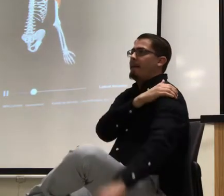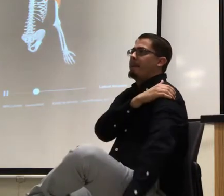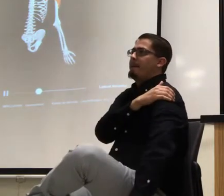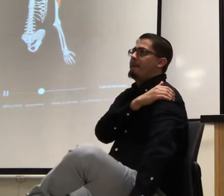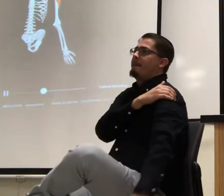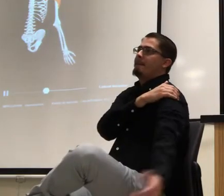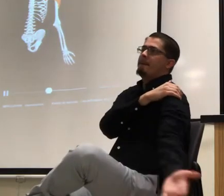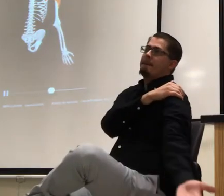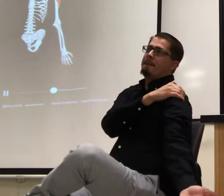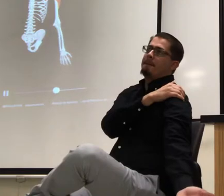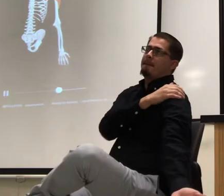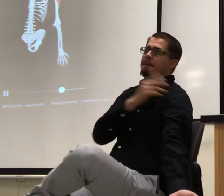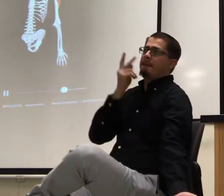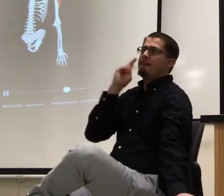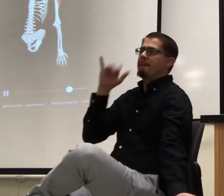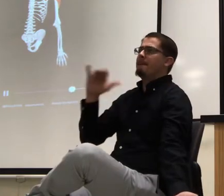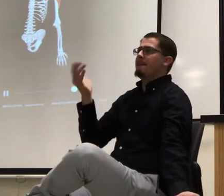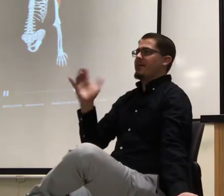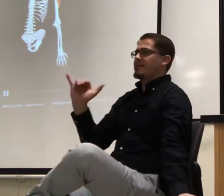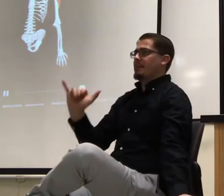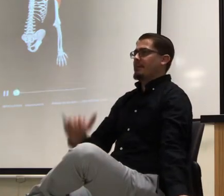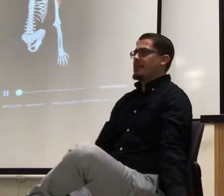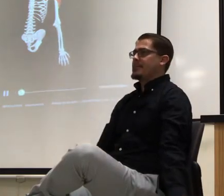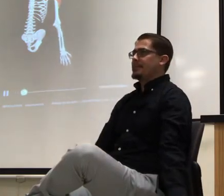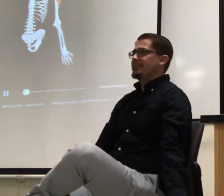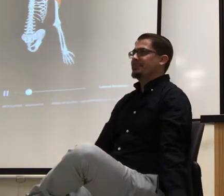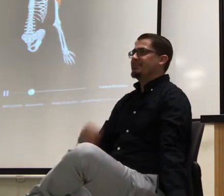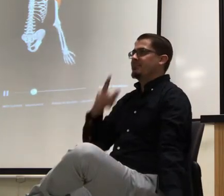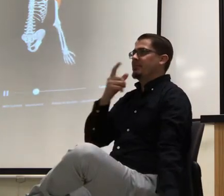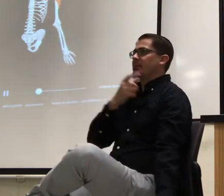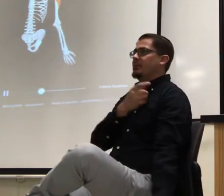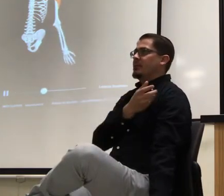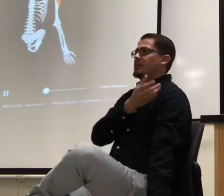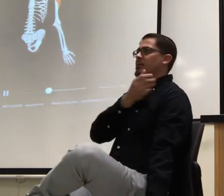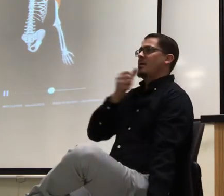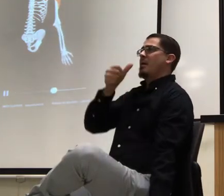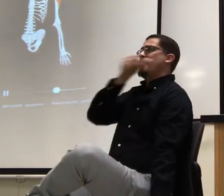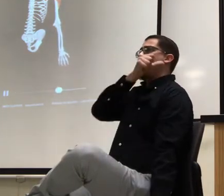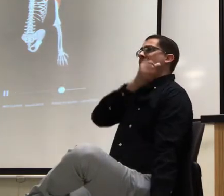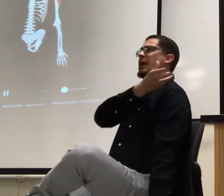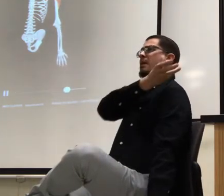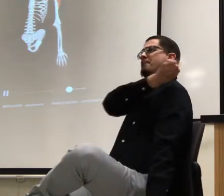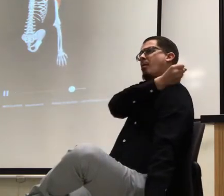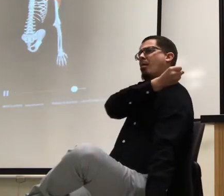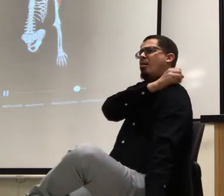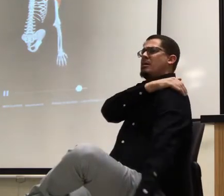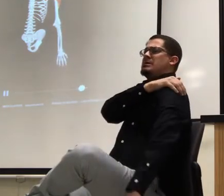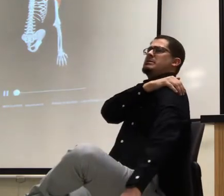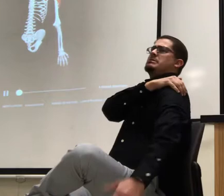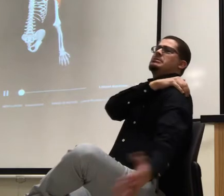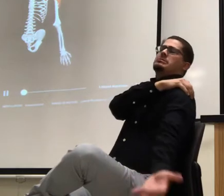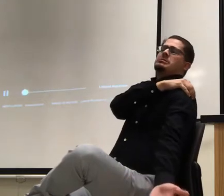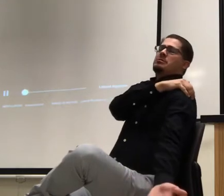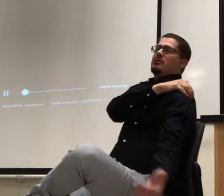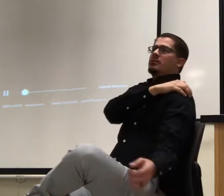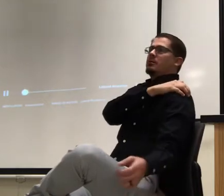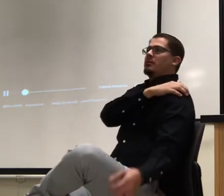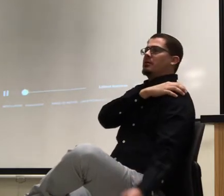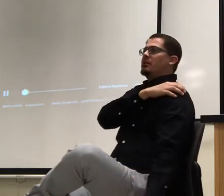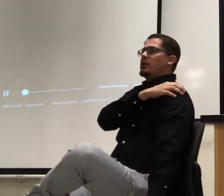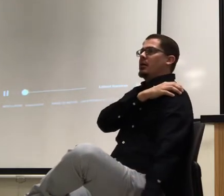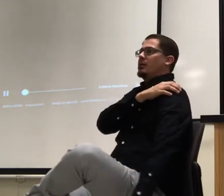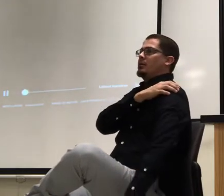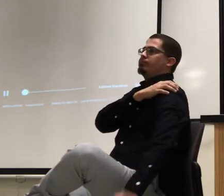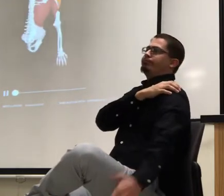I see that a lot. But because you're pulling from the behind, mostly you can extend the